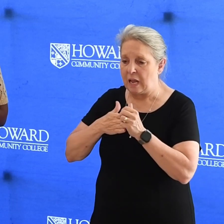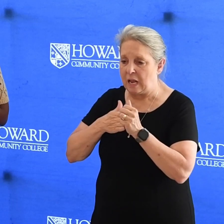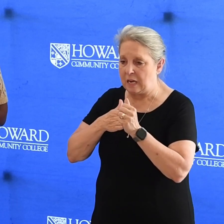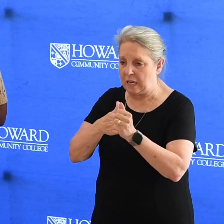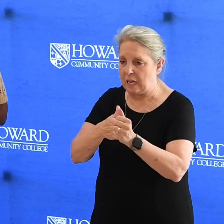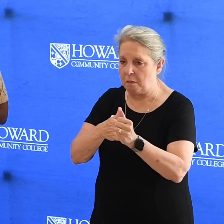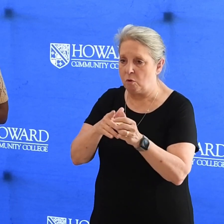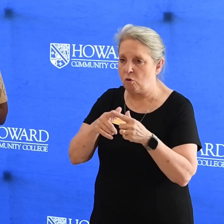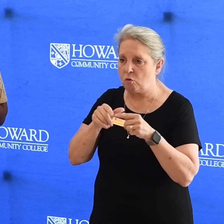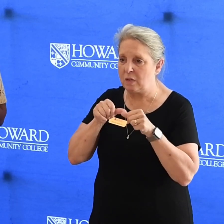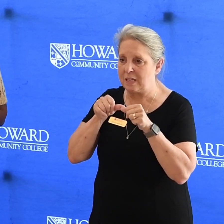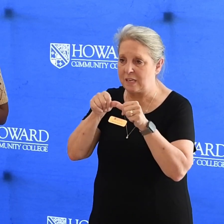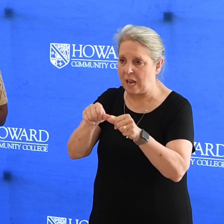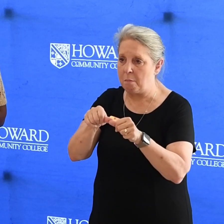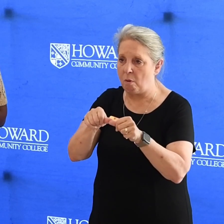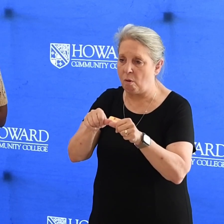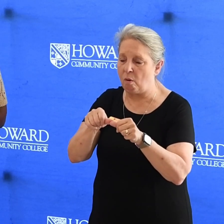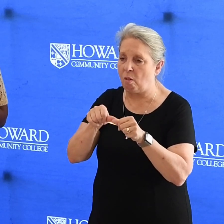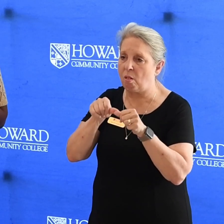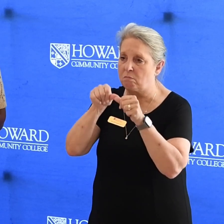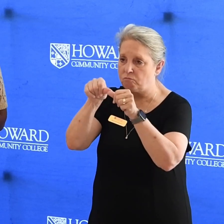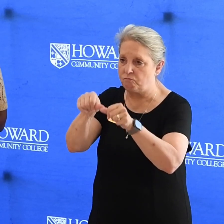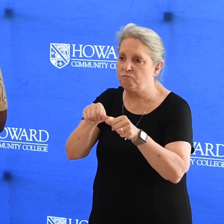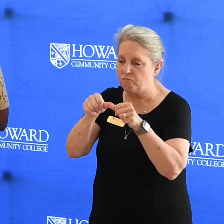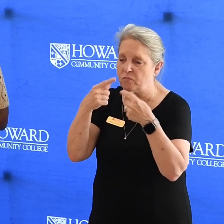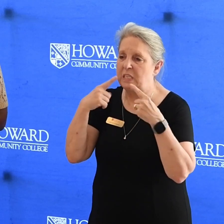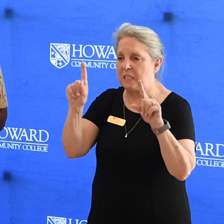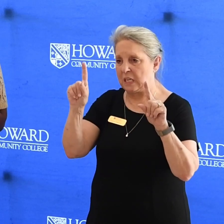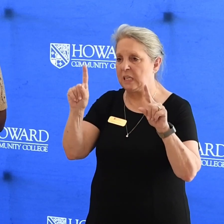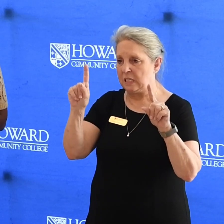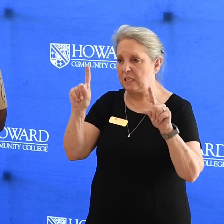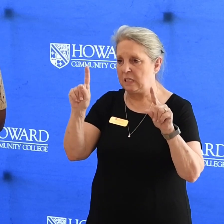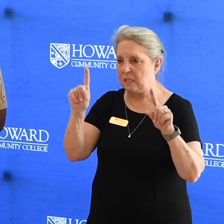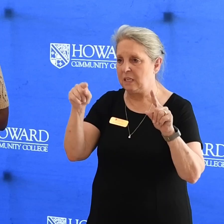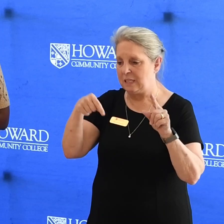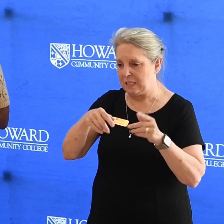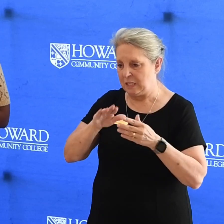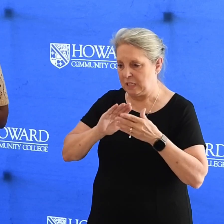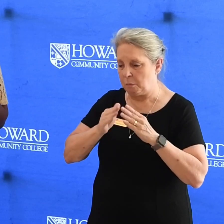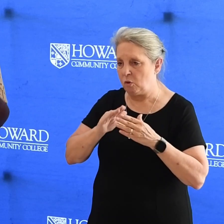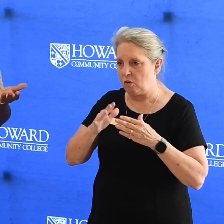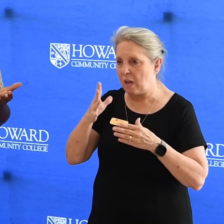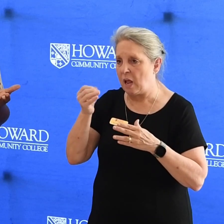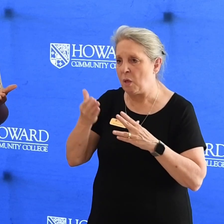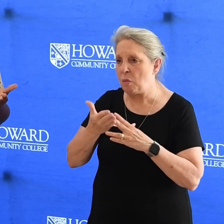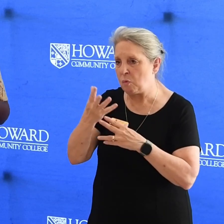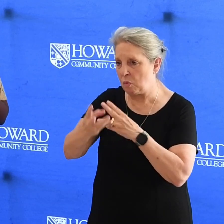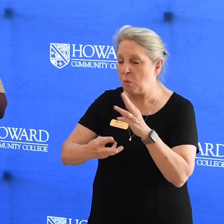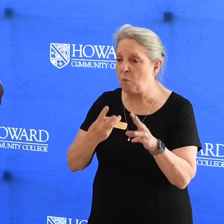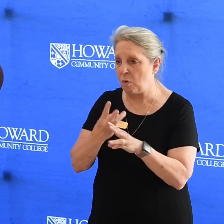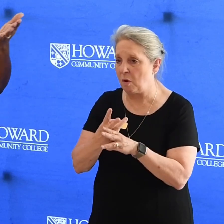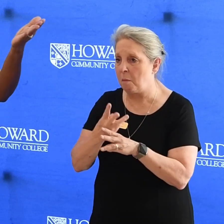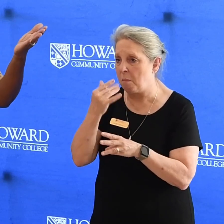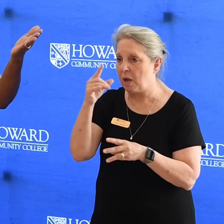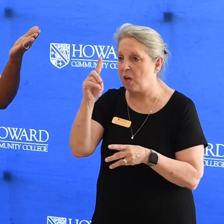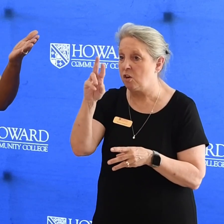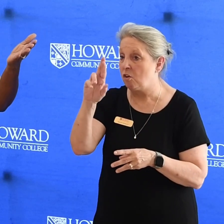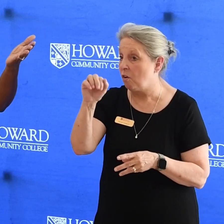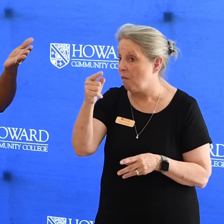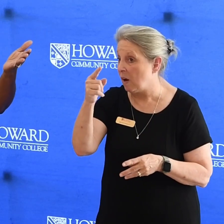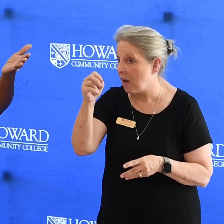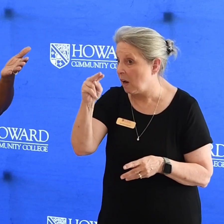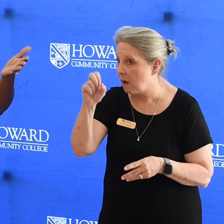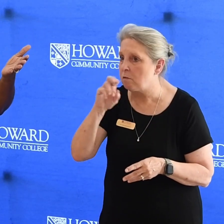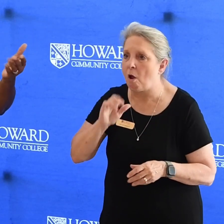to stable, long-lasting success in this community and throughout the world, because dragons